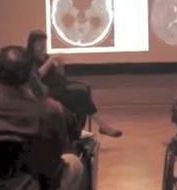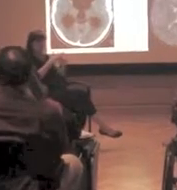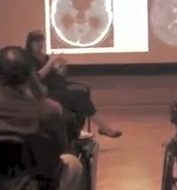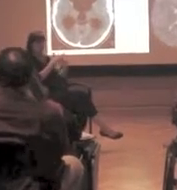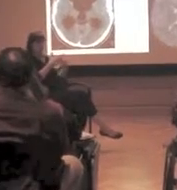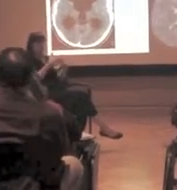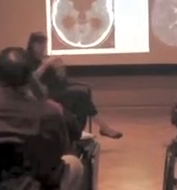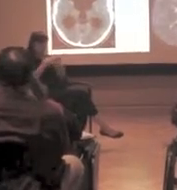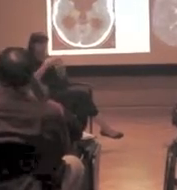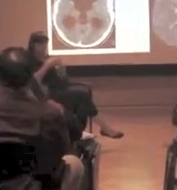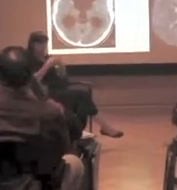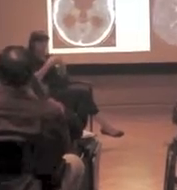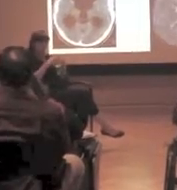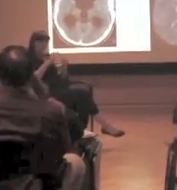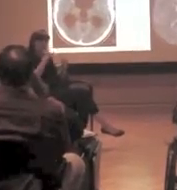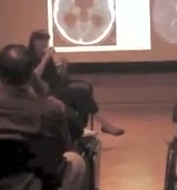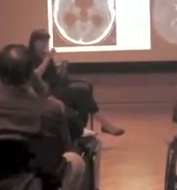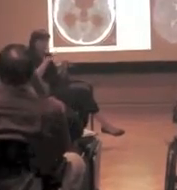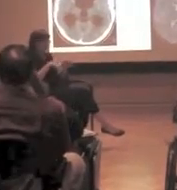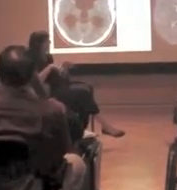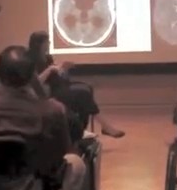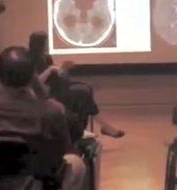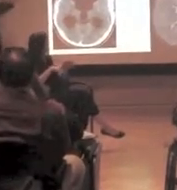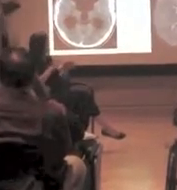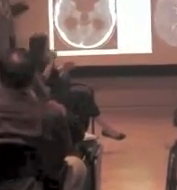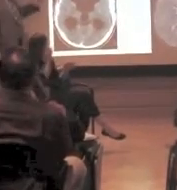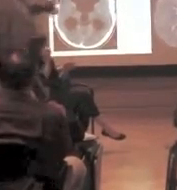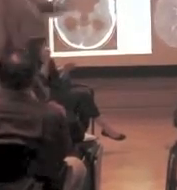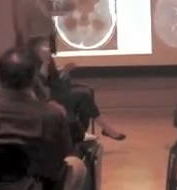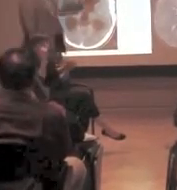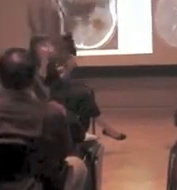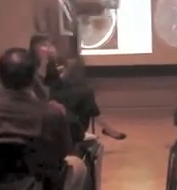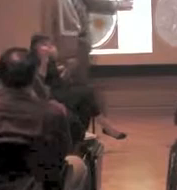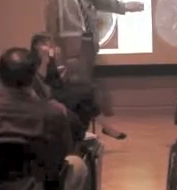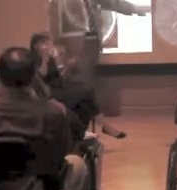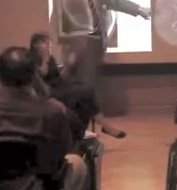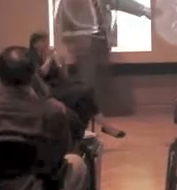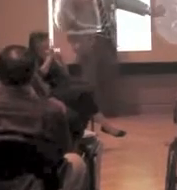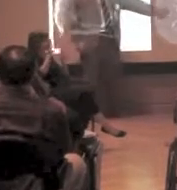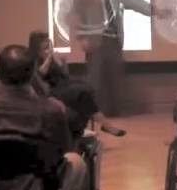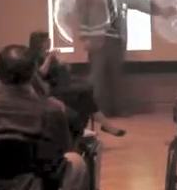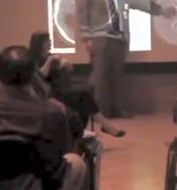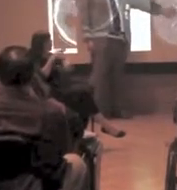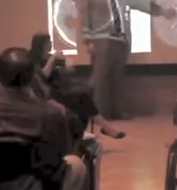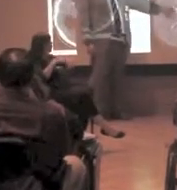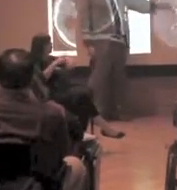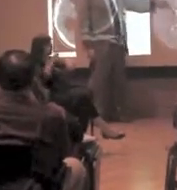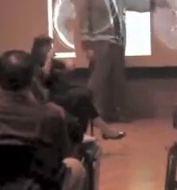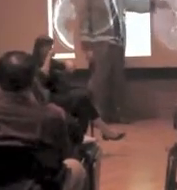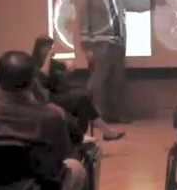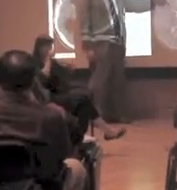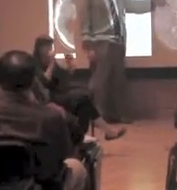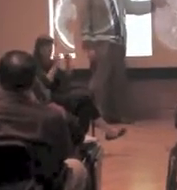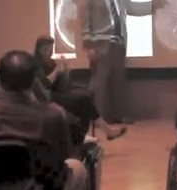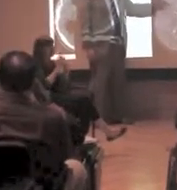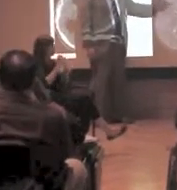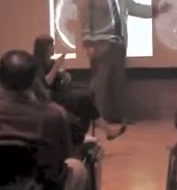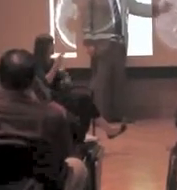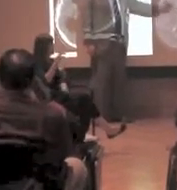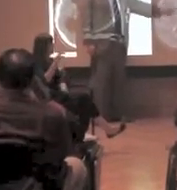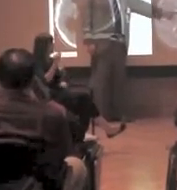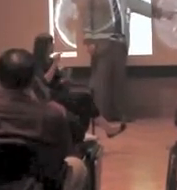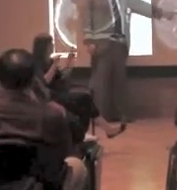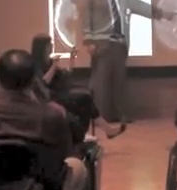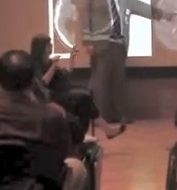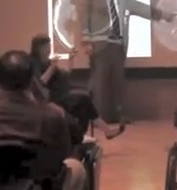just ideally set up for this. If you can imagine, this is usually what a shunted kid would look like with a shunt. Then it's even hard